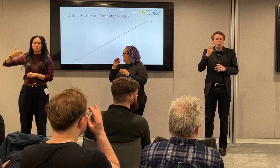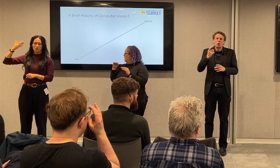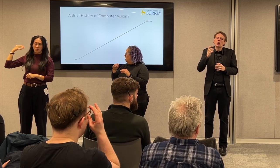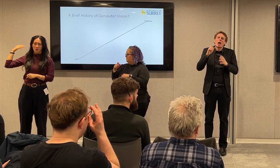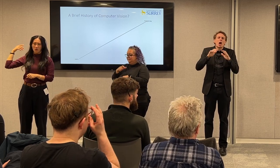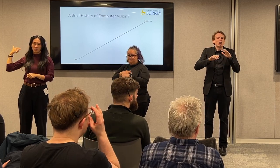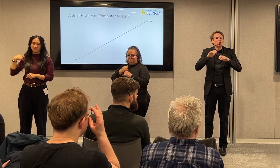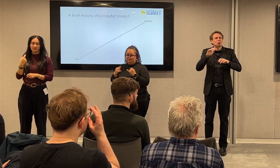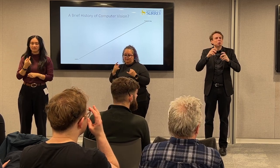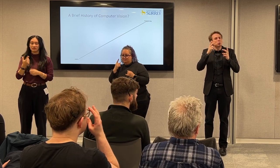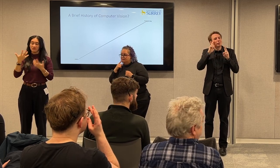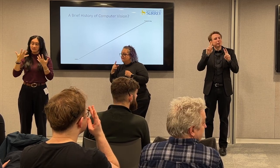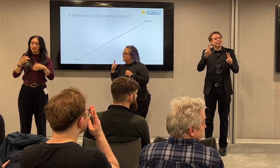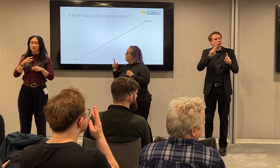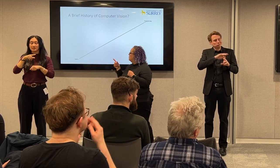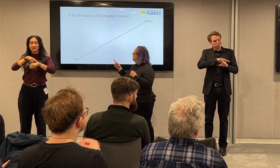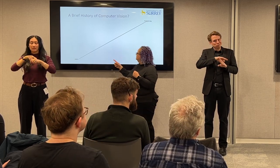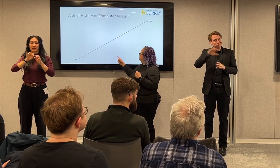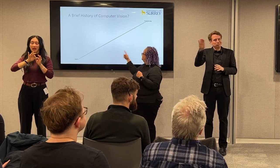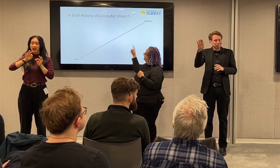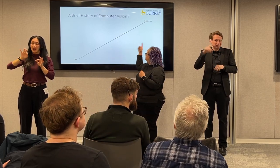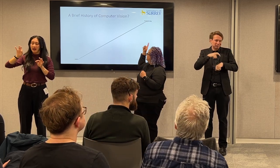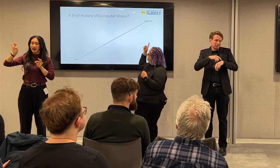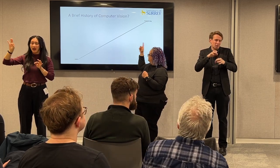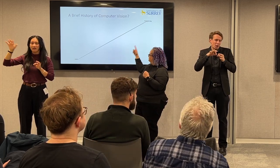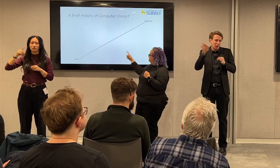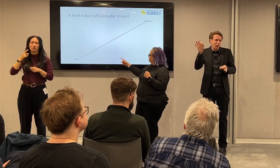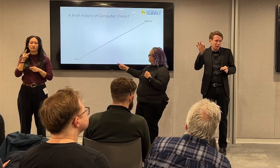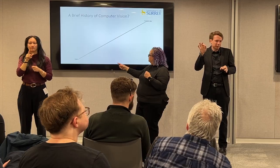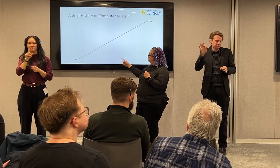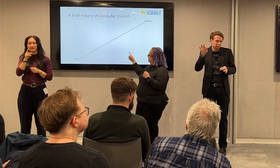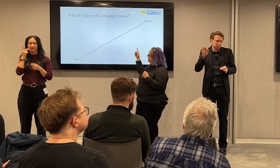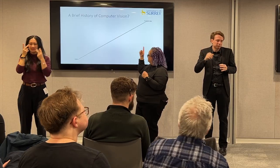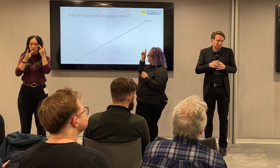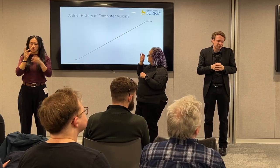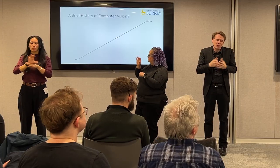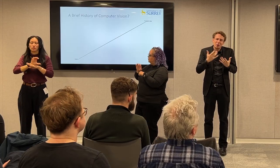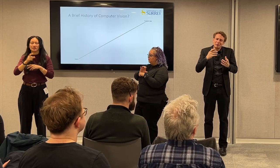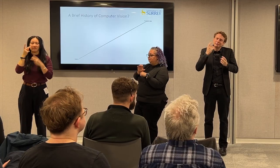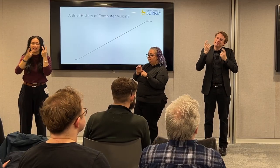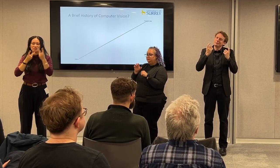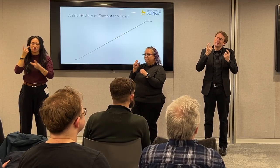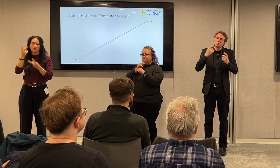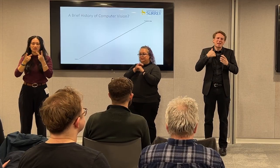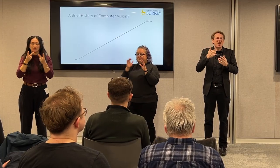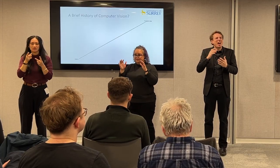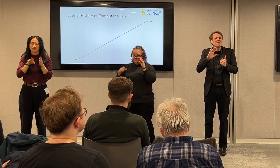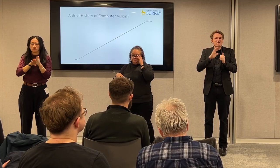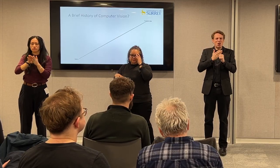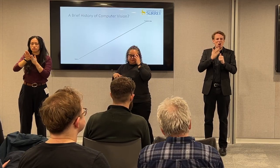start with that. I'm the first of the day, so I'm setting the scene. At least in my head, I am. I wasn't asked to set the scene. I'm just.